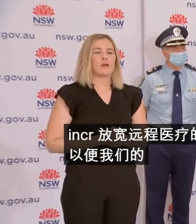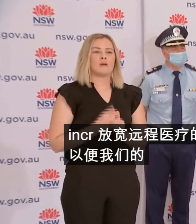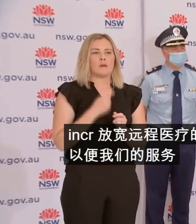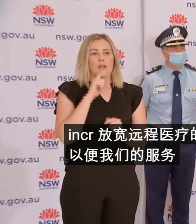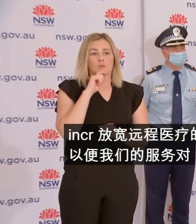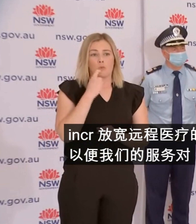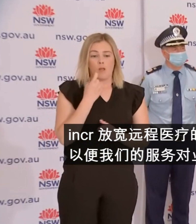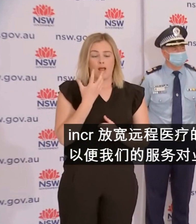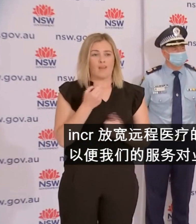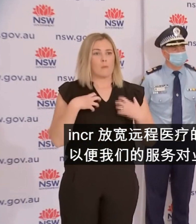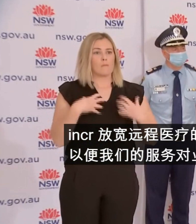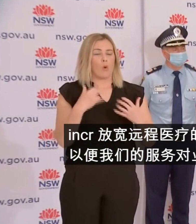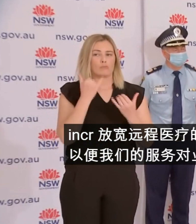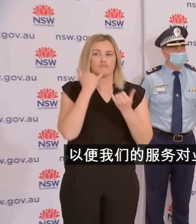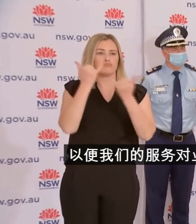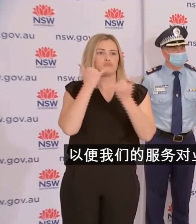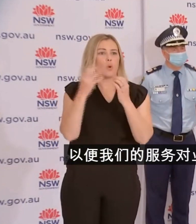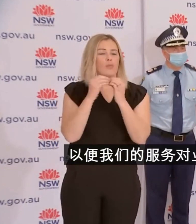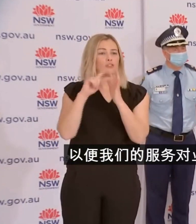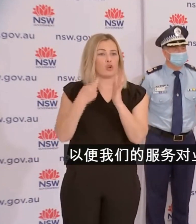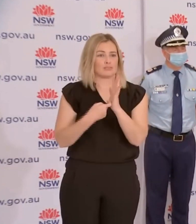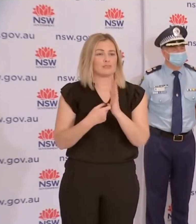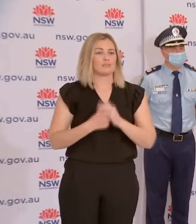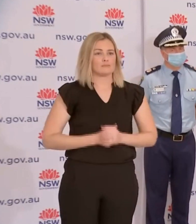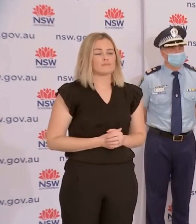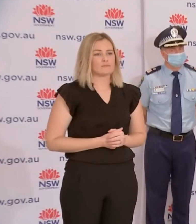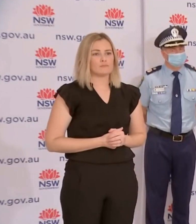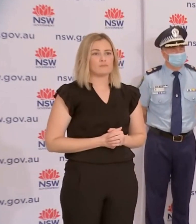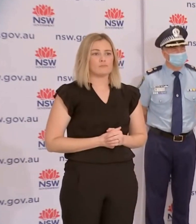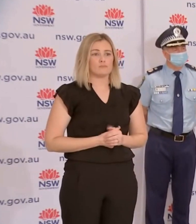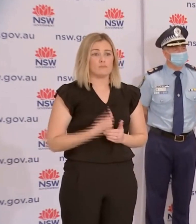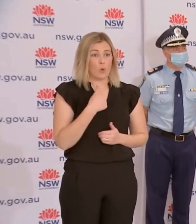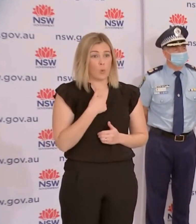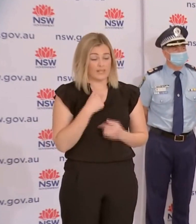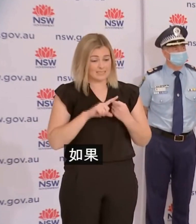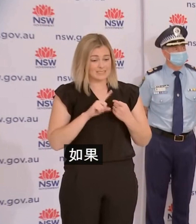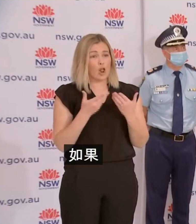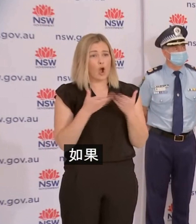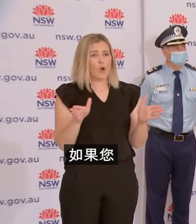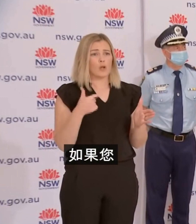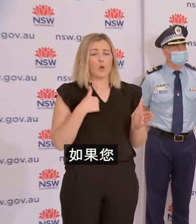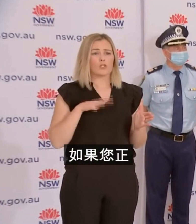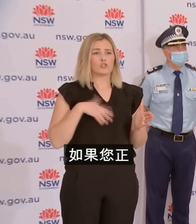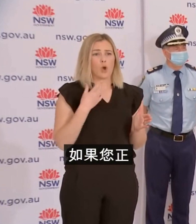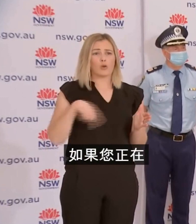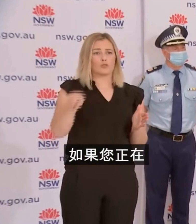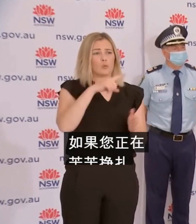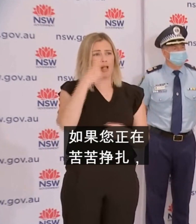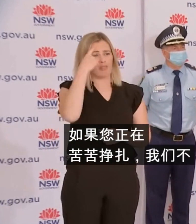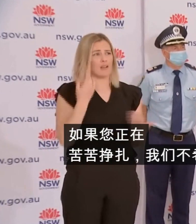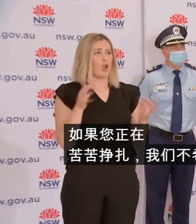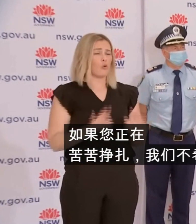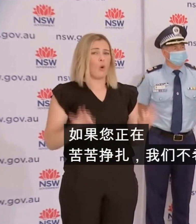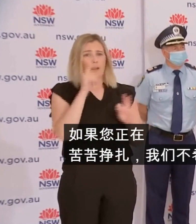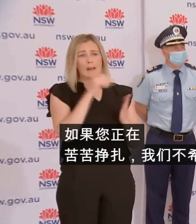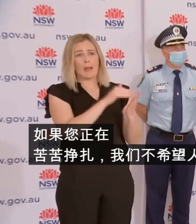telehealth. So our services are open for business, and we don't want people to stay away on the basis of the pandemic if you're